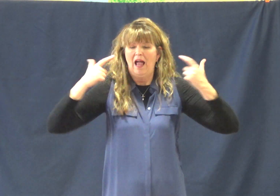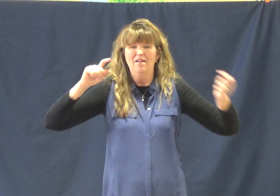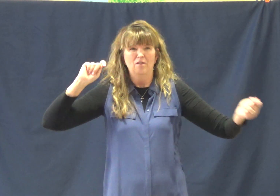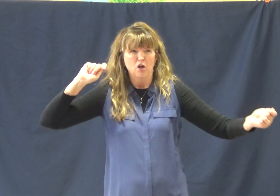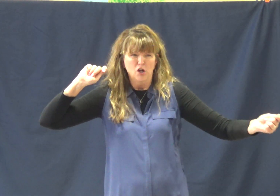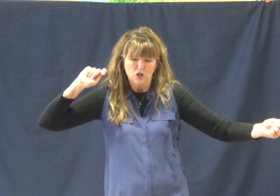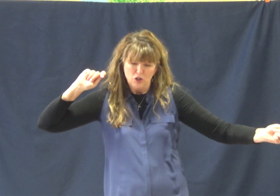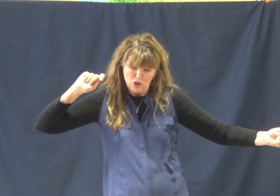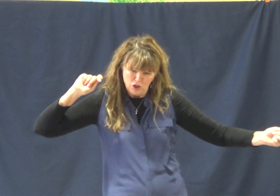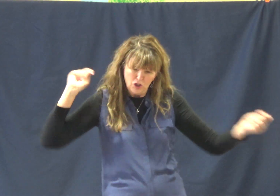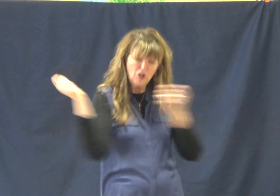an enormous